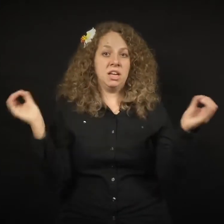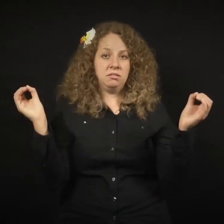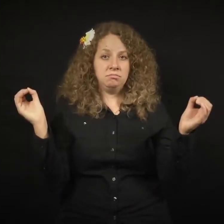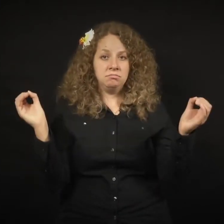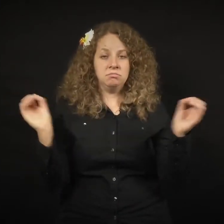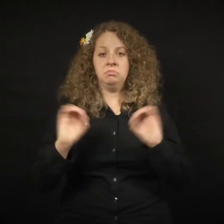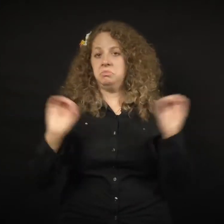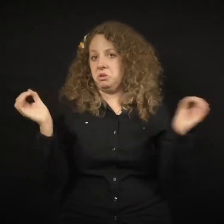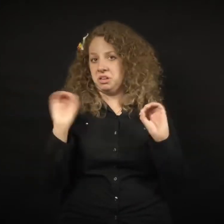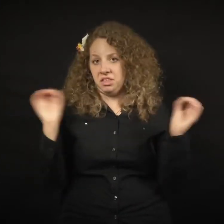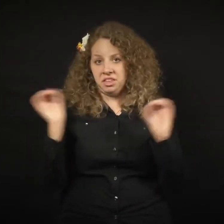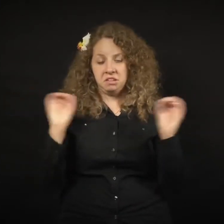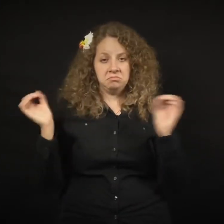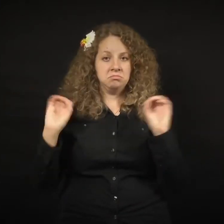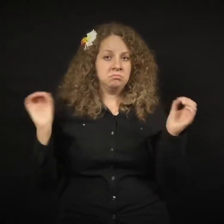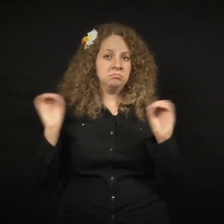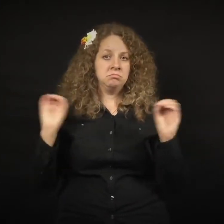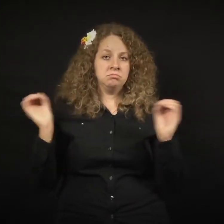None or nothing.